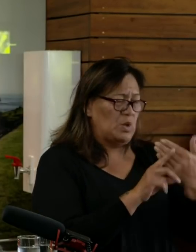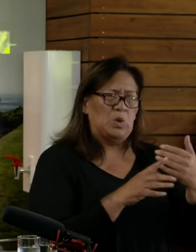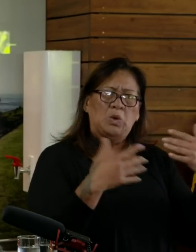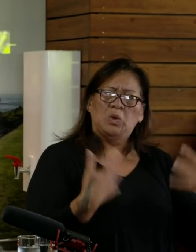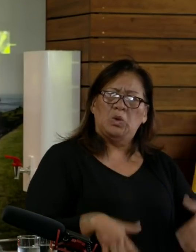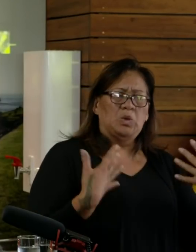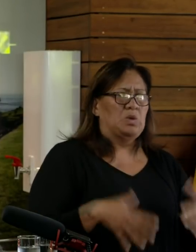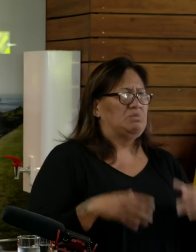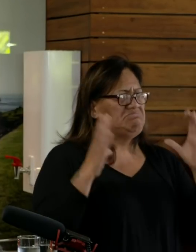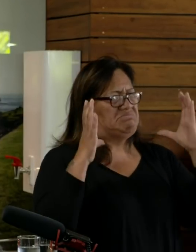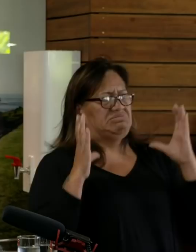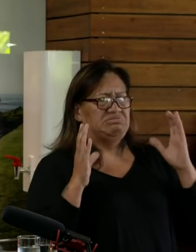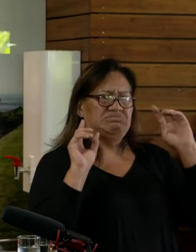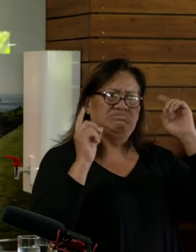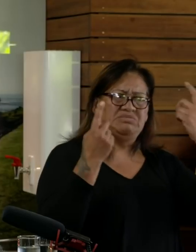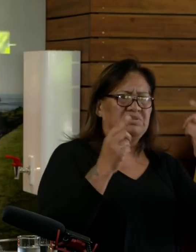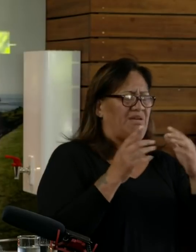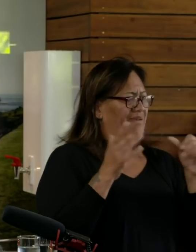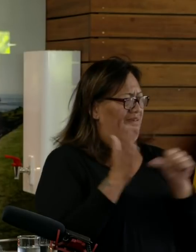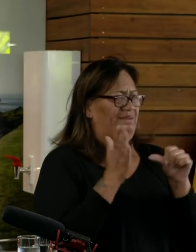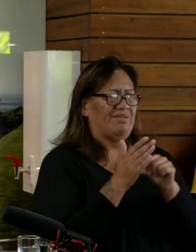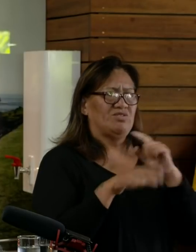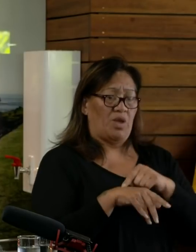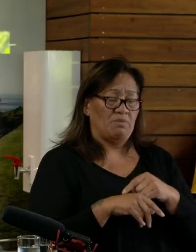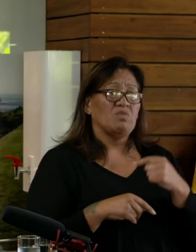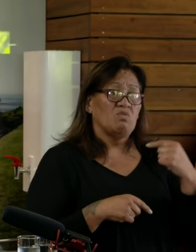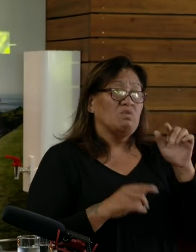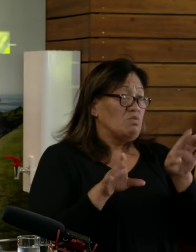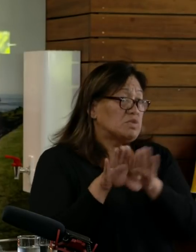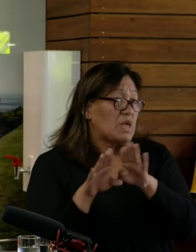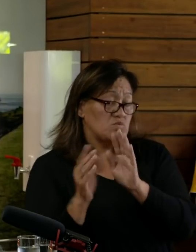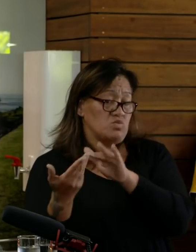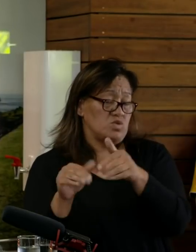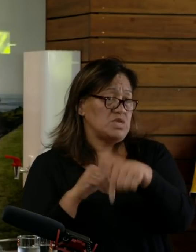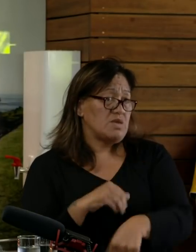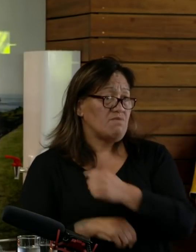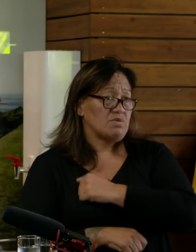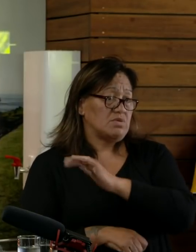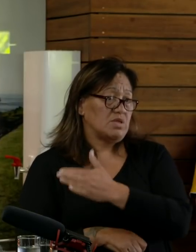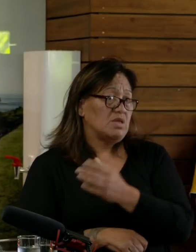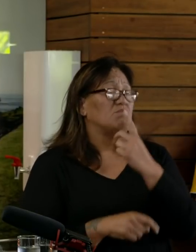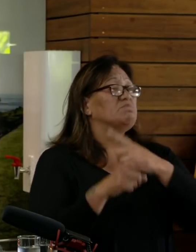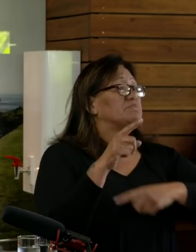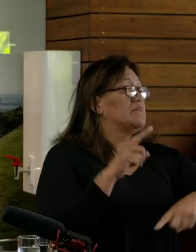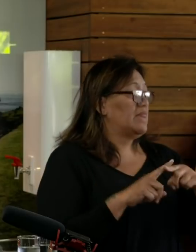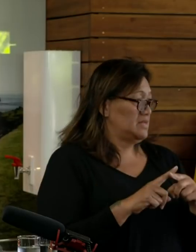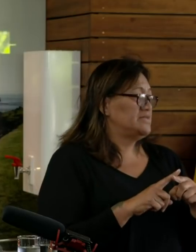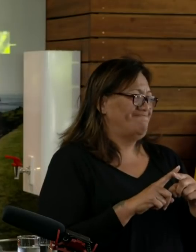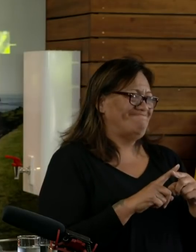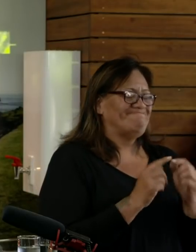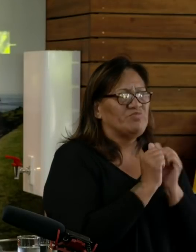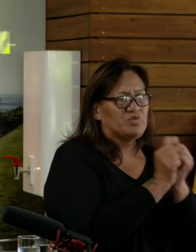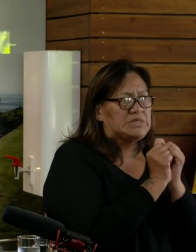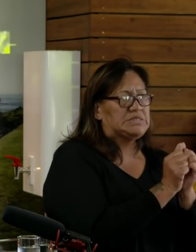traumatic and harrowing event for the community of Whakatane, but particularly for the